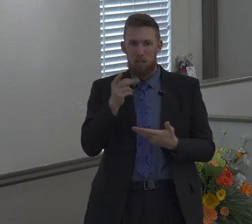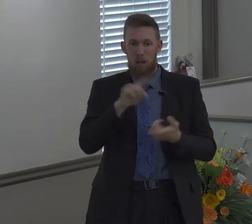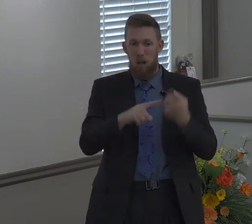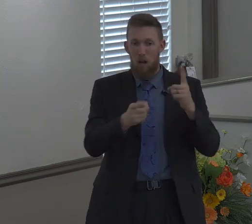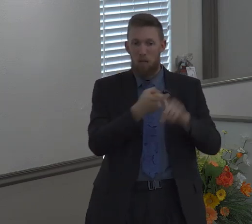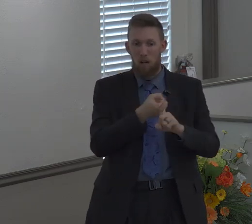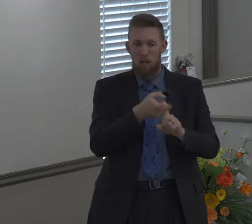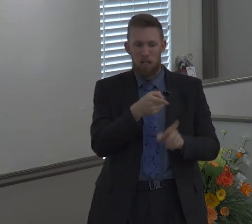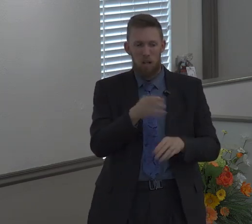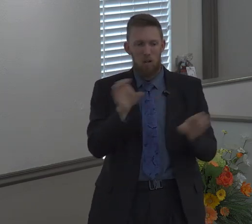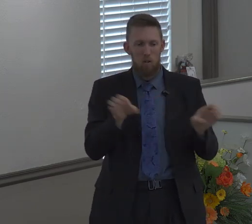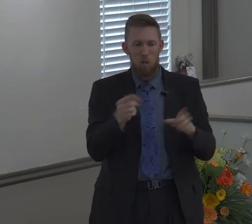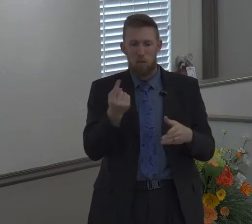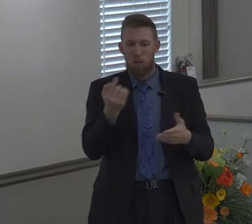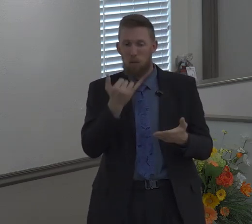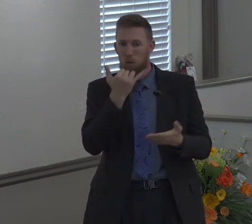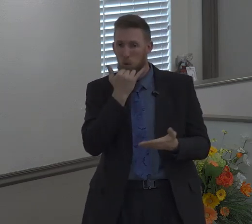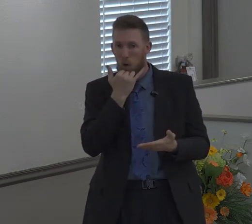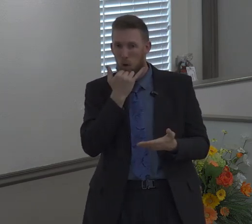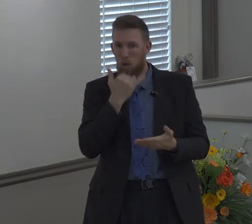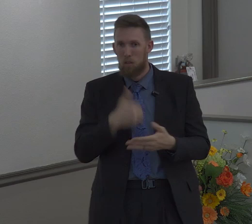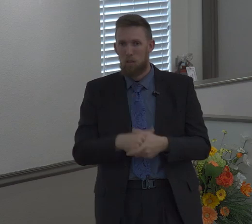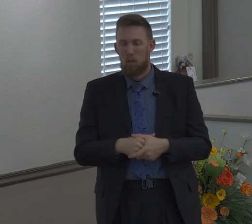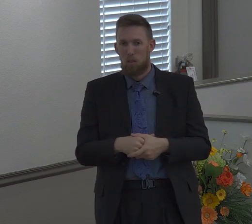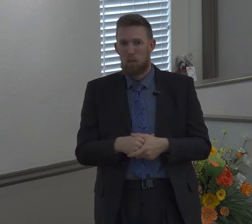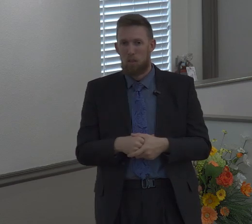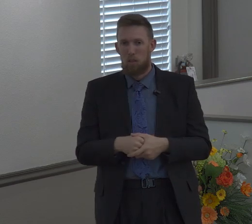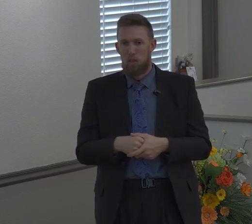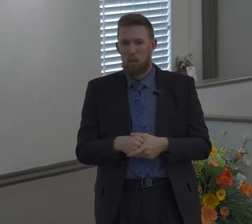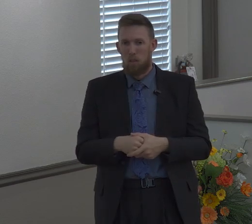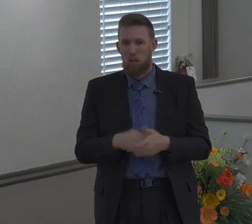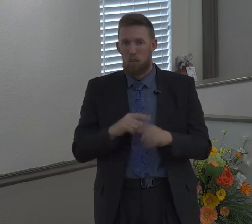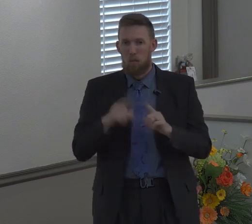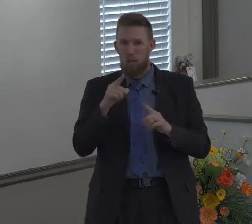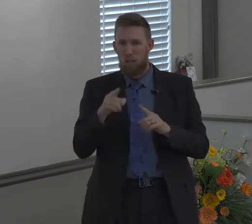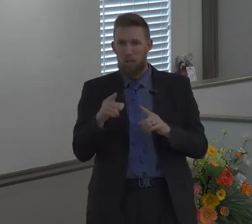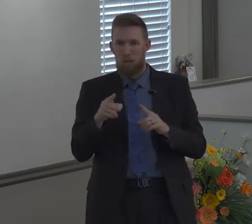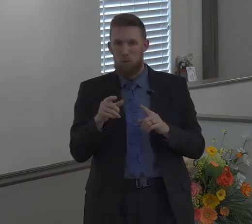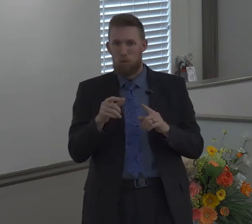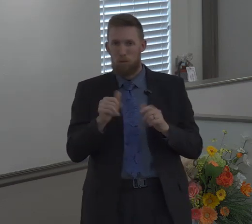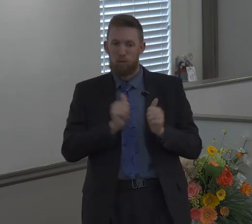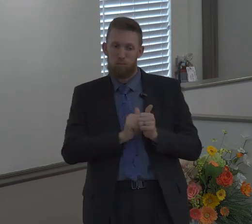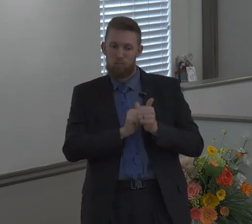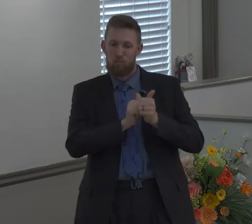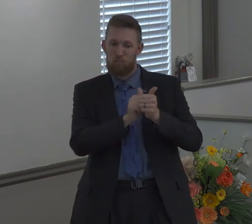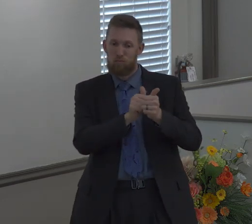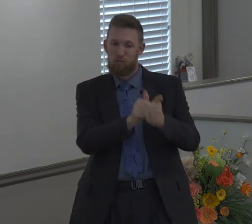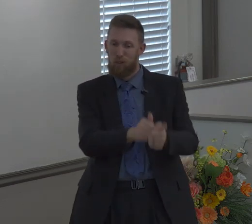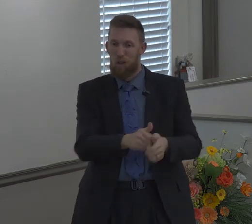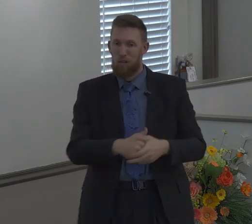Have you ever seen a friend do something wrong? You knew it was wrong, but you went along with it?